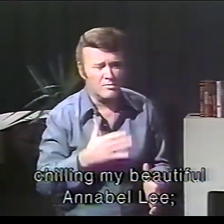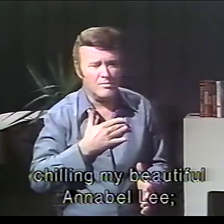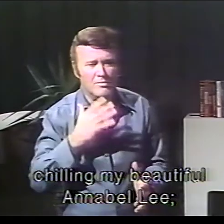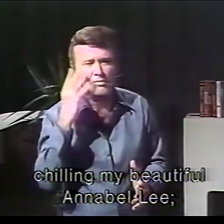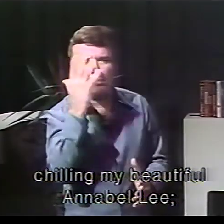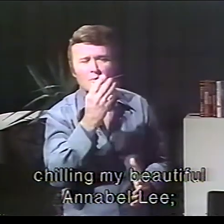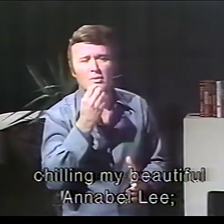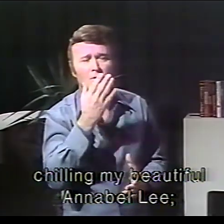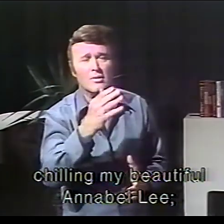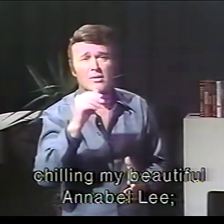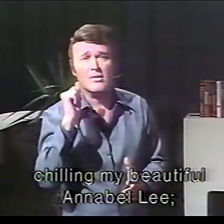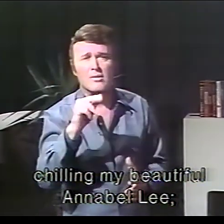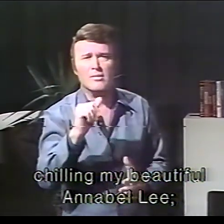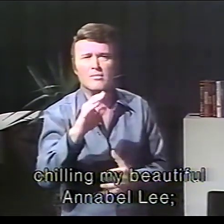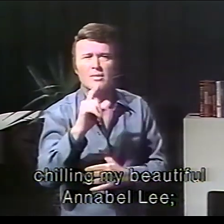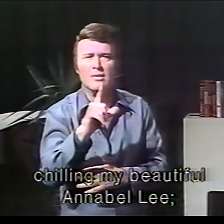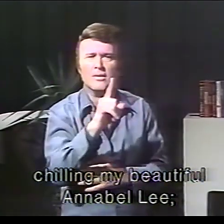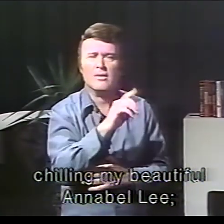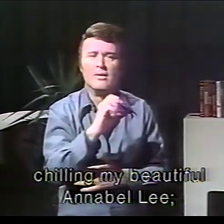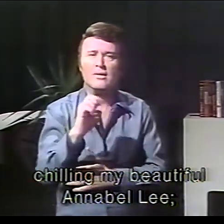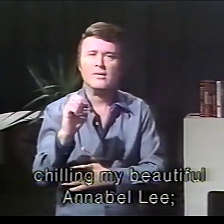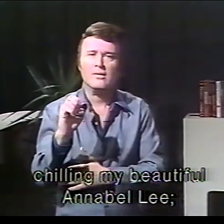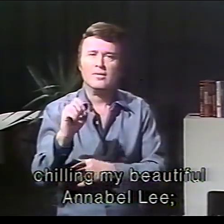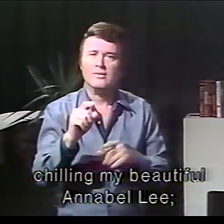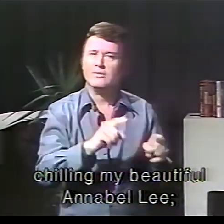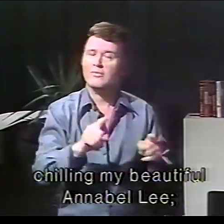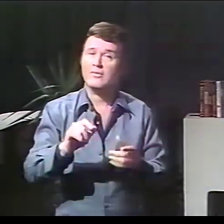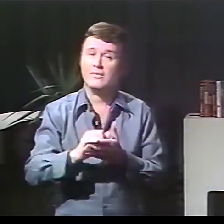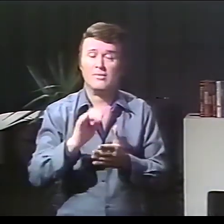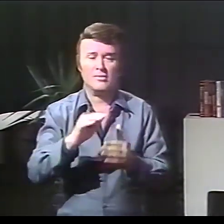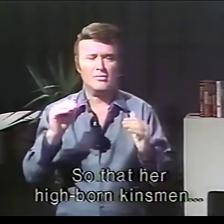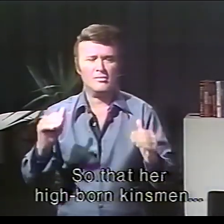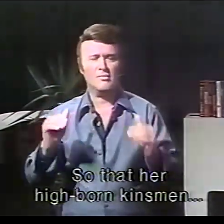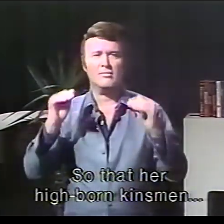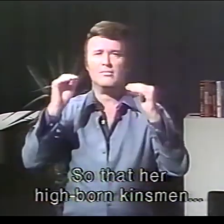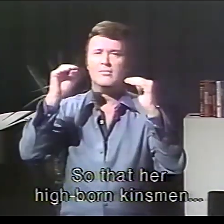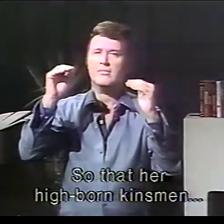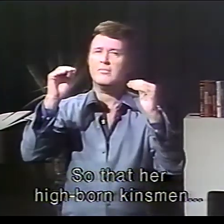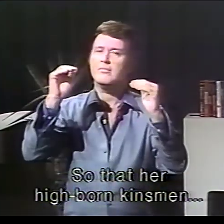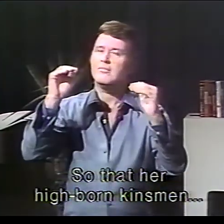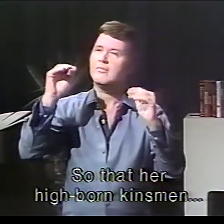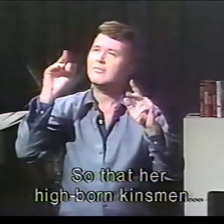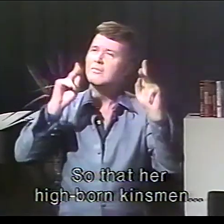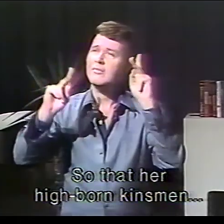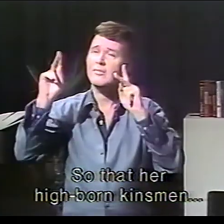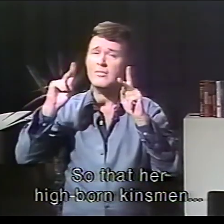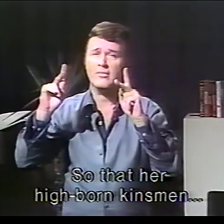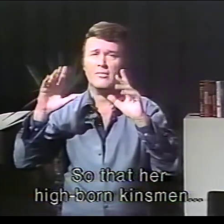chilling my beautiful Annabel Lee, so that her high-born kinsmen